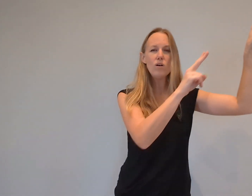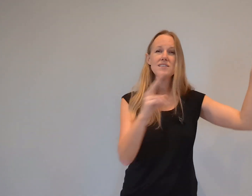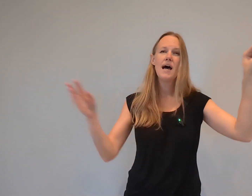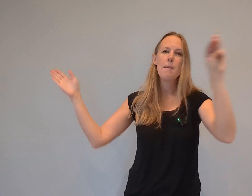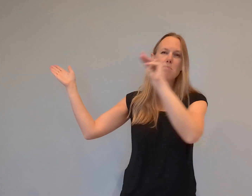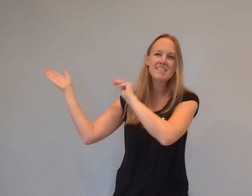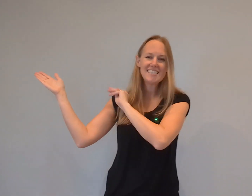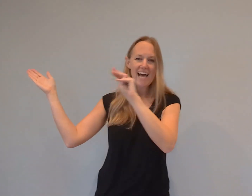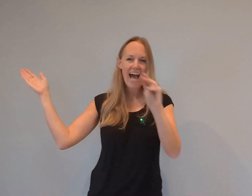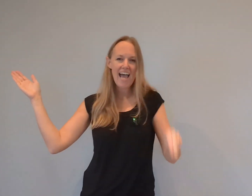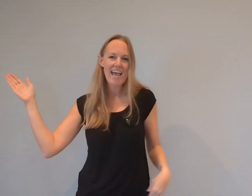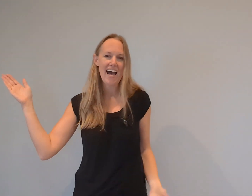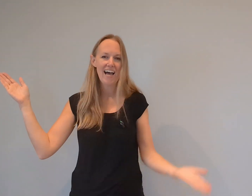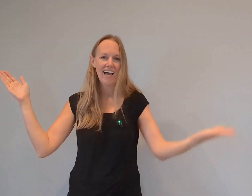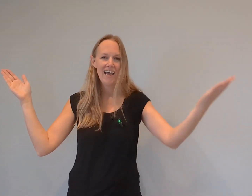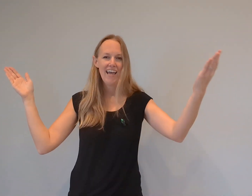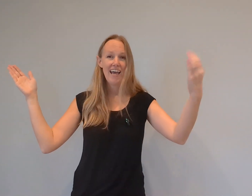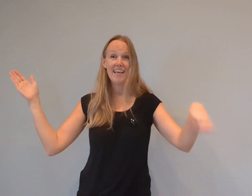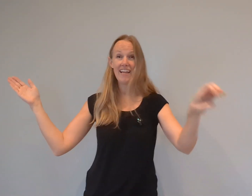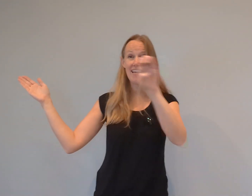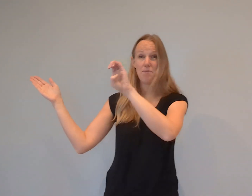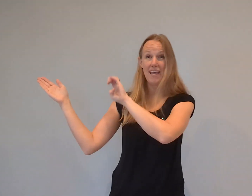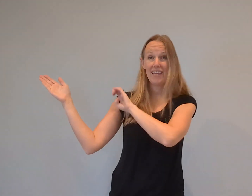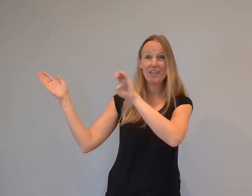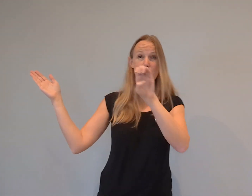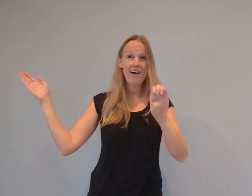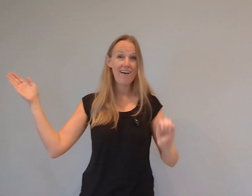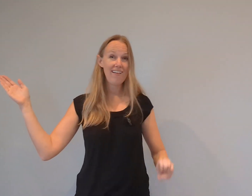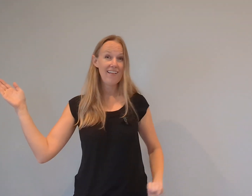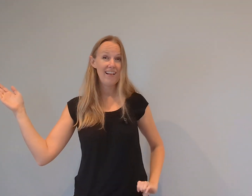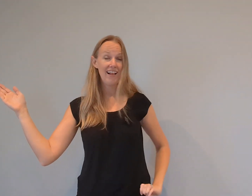behold Messiah, and then Emmanuel.